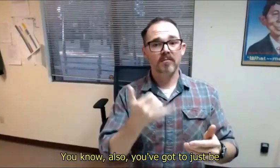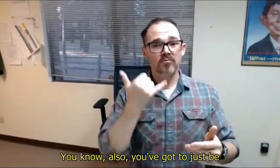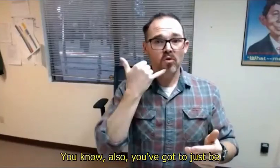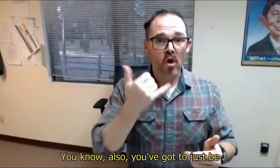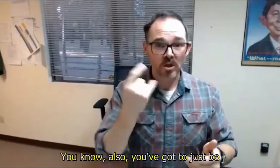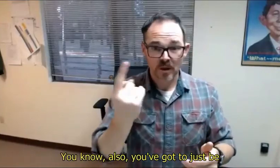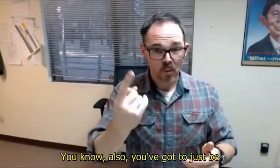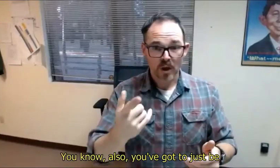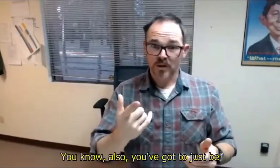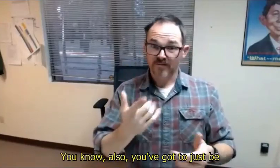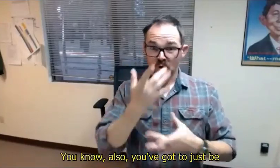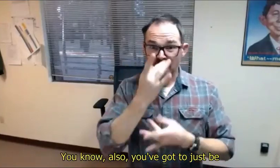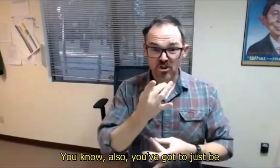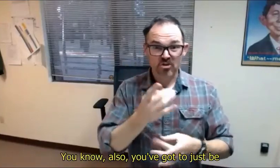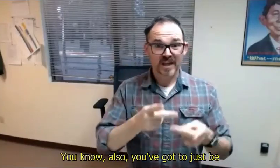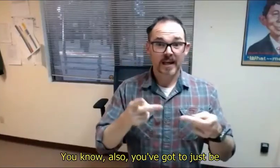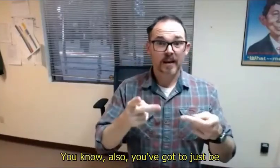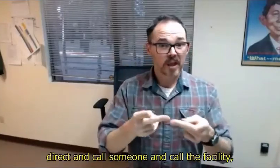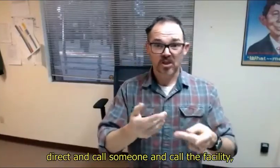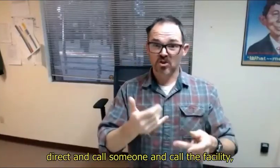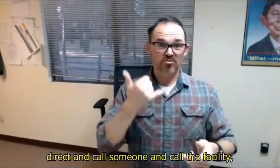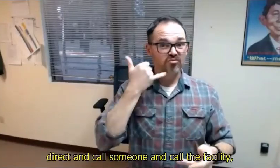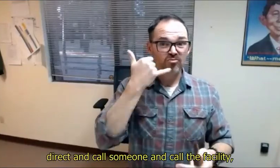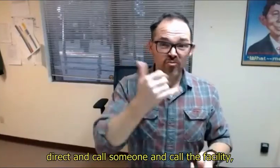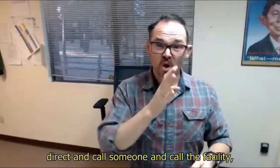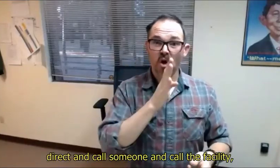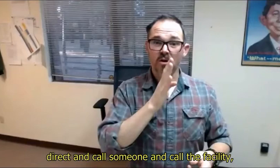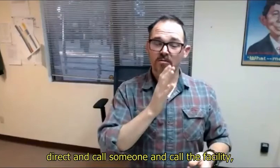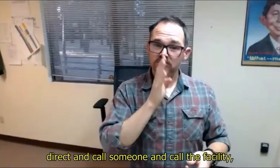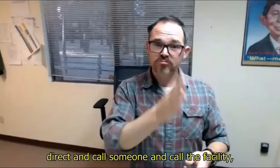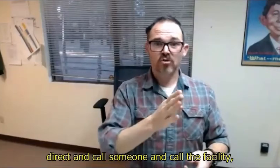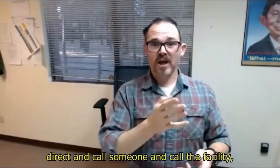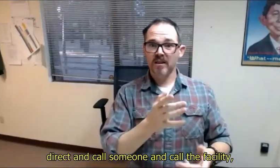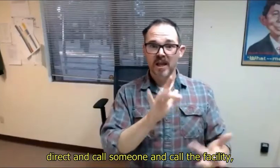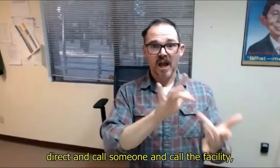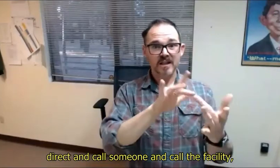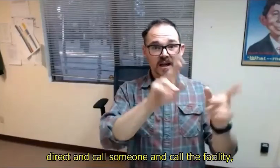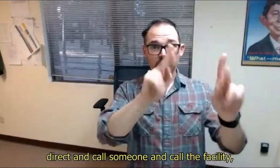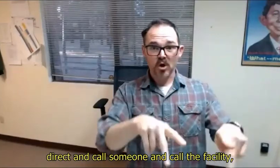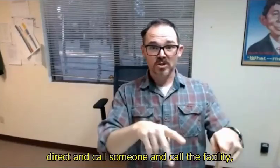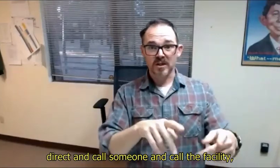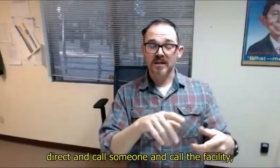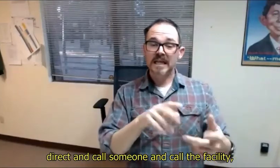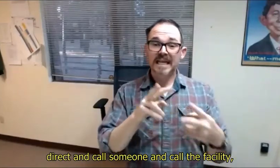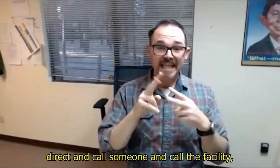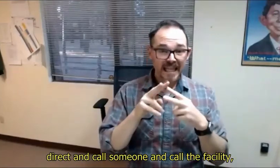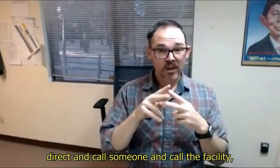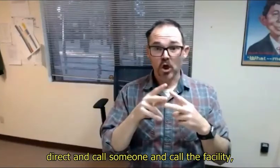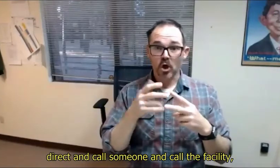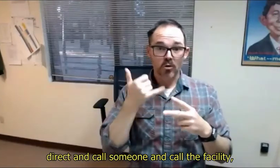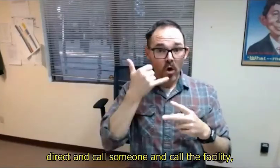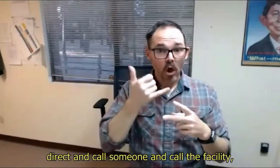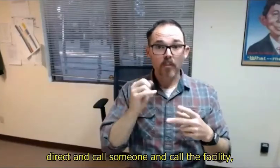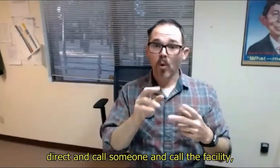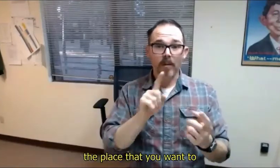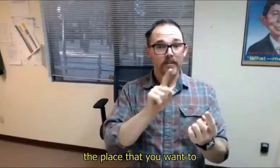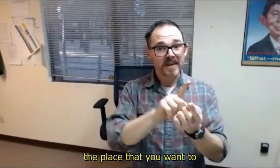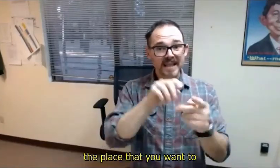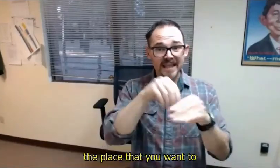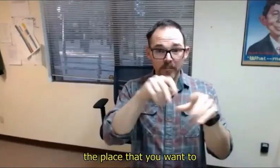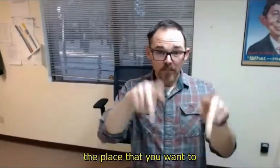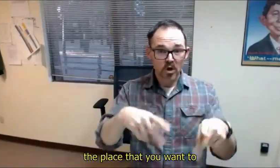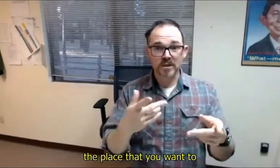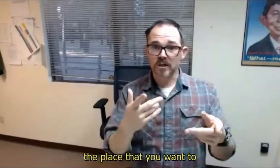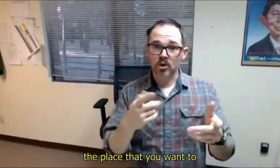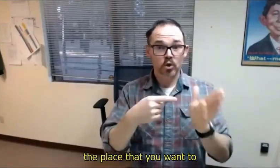also, you gotta just be direct and call someone, and call the facility, the